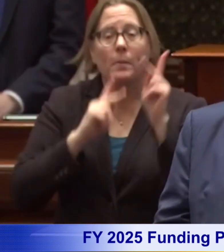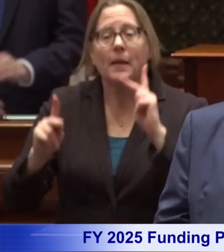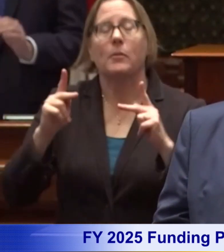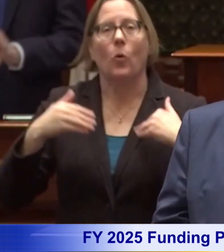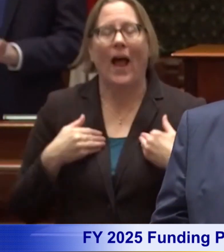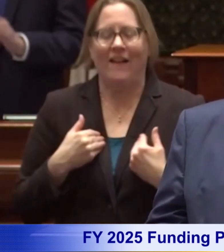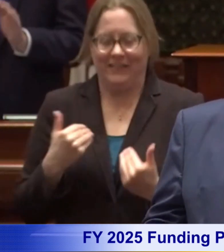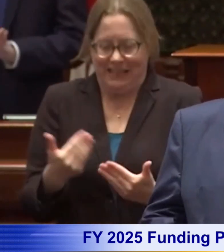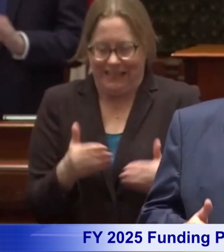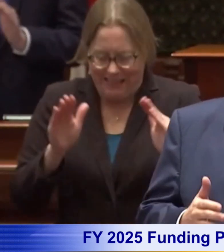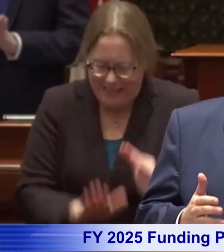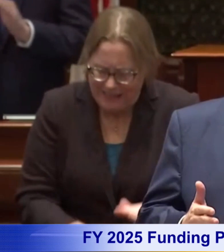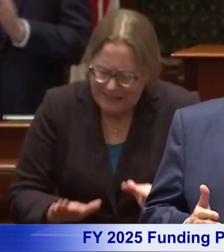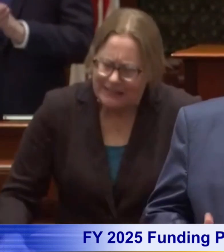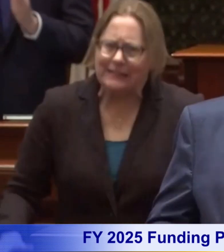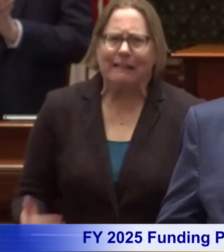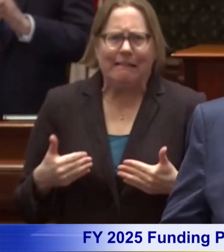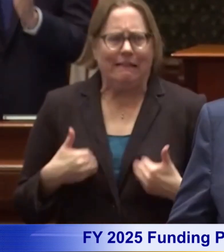children.